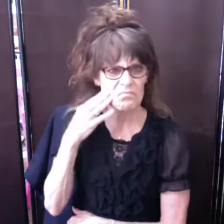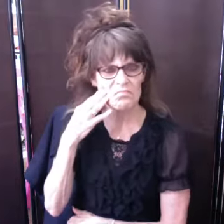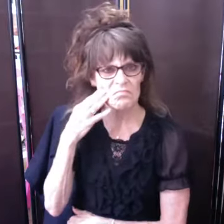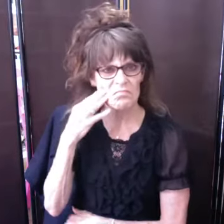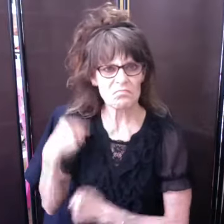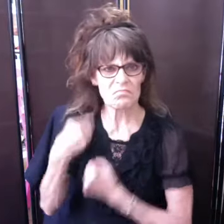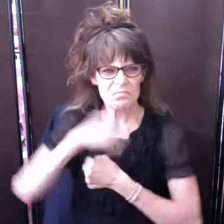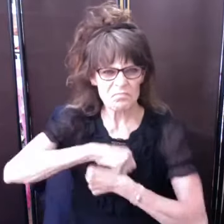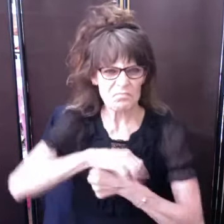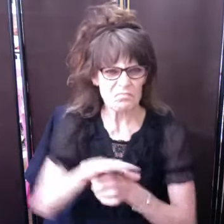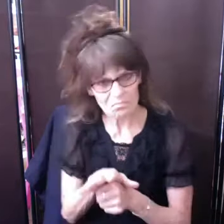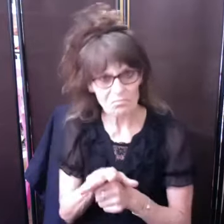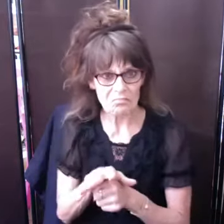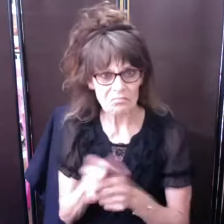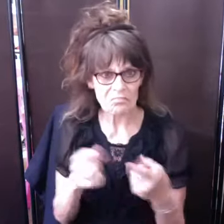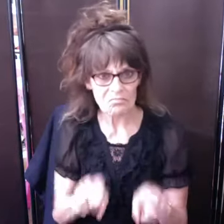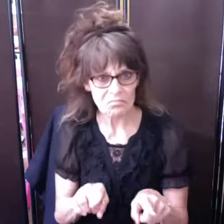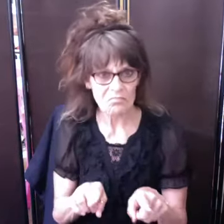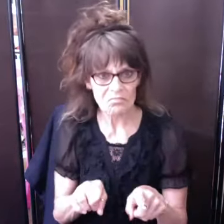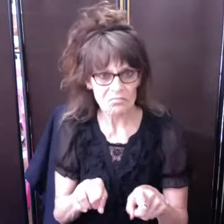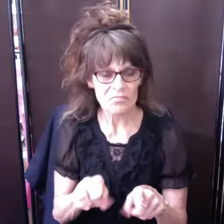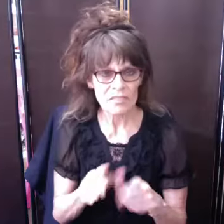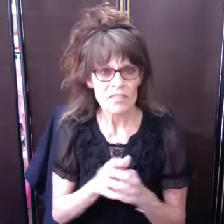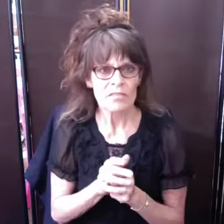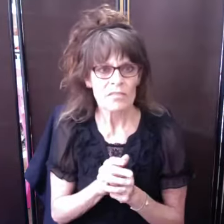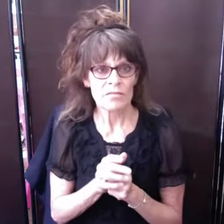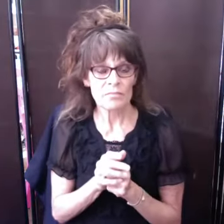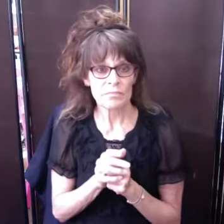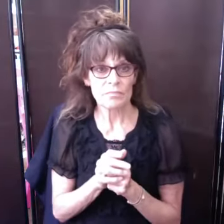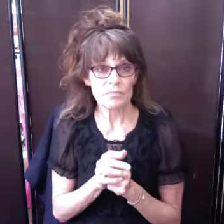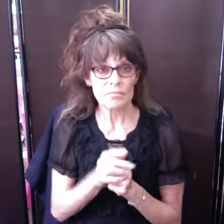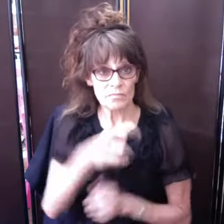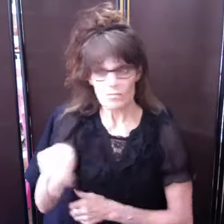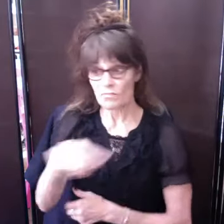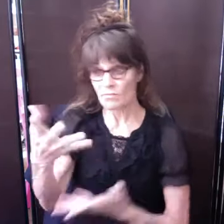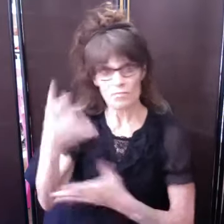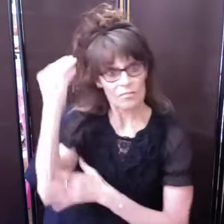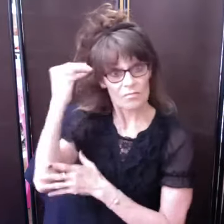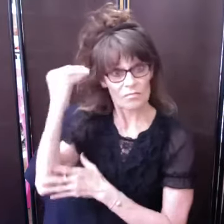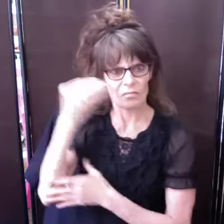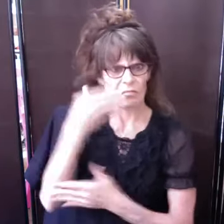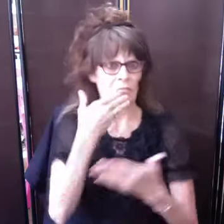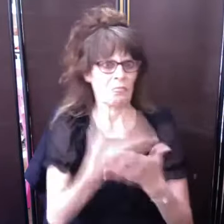the zombie apocalypse, and I'm going to tell you, they wanted an opinion, and thank God we have a tradition that says we don't give